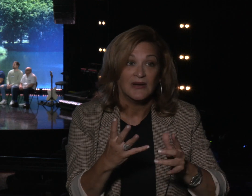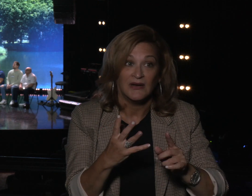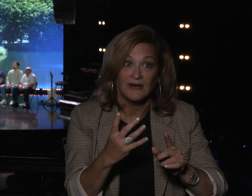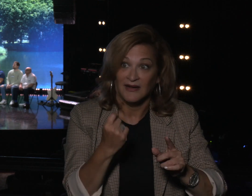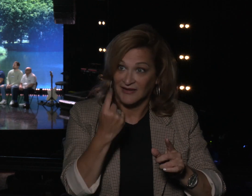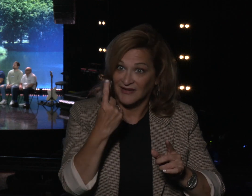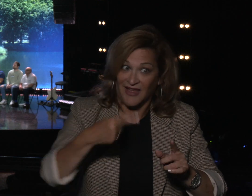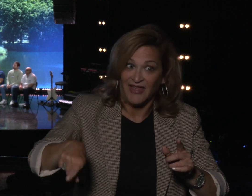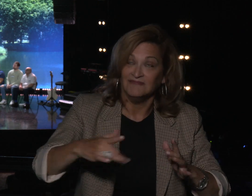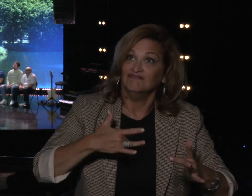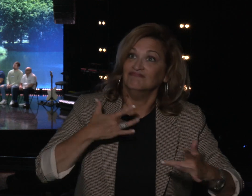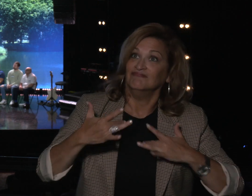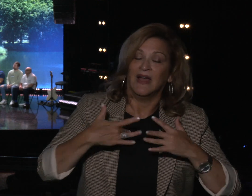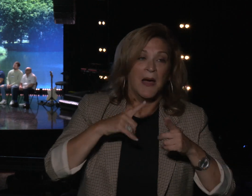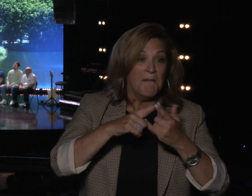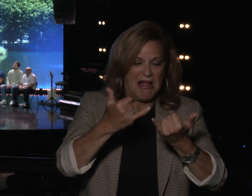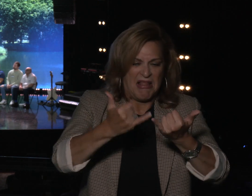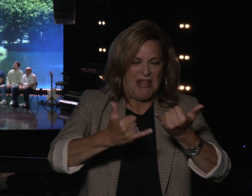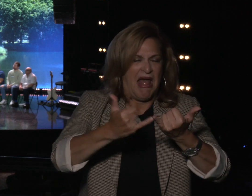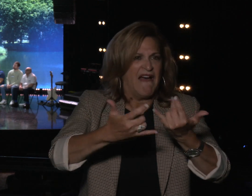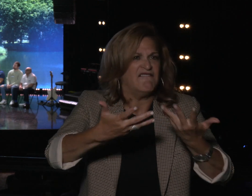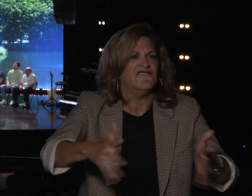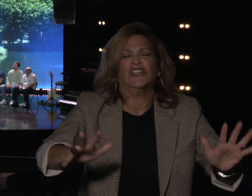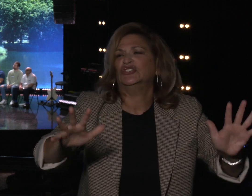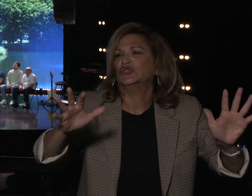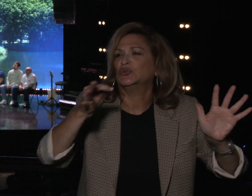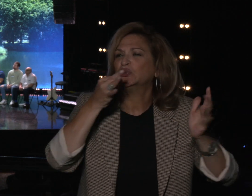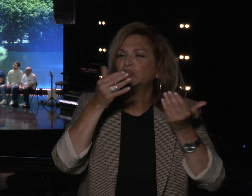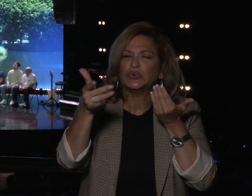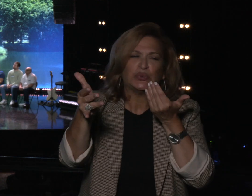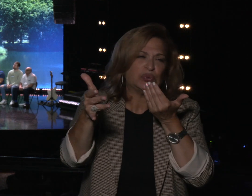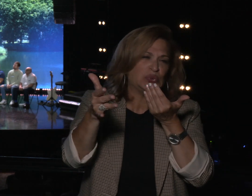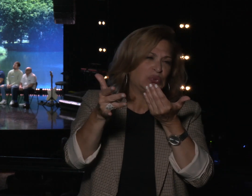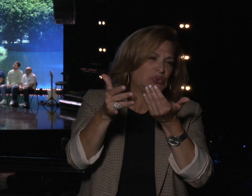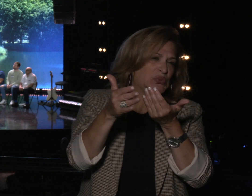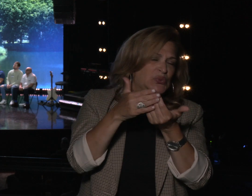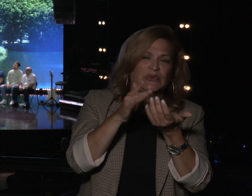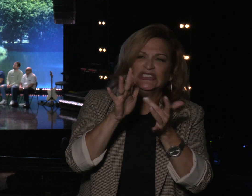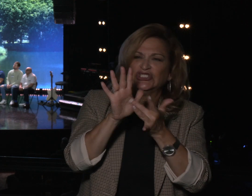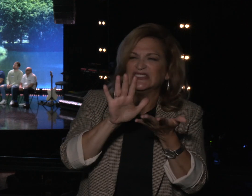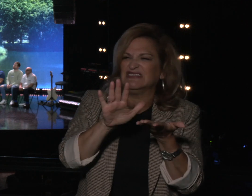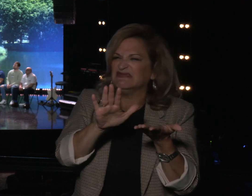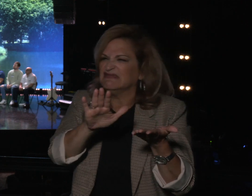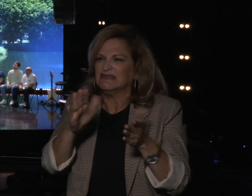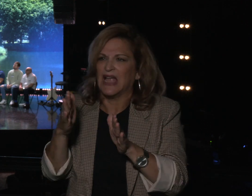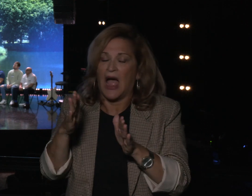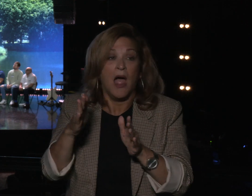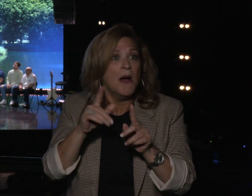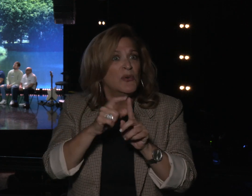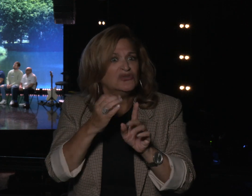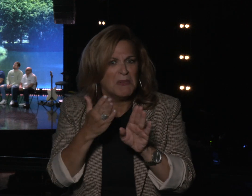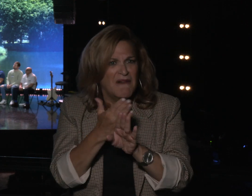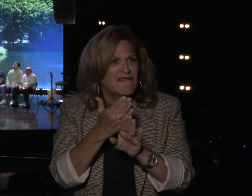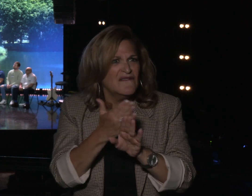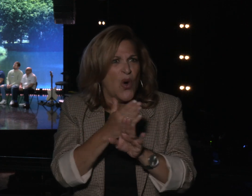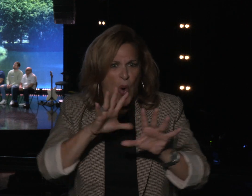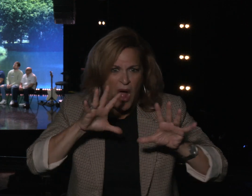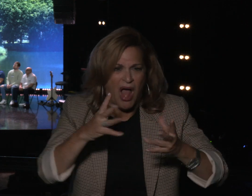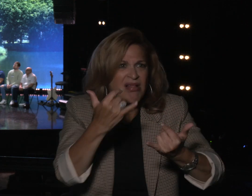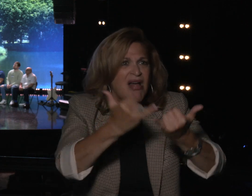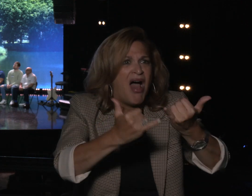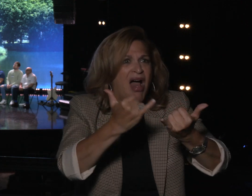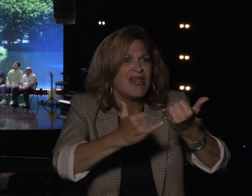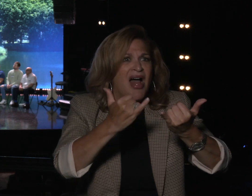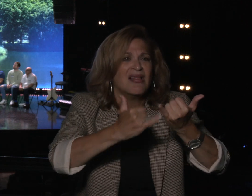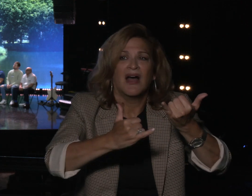of this last dinner, in the middle of all this festivities, the disciples are arguing about who's the